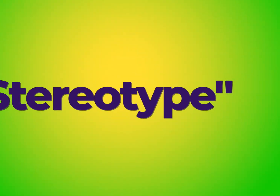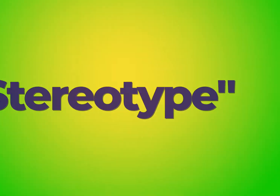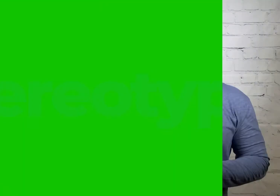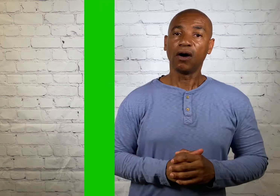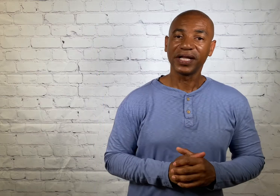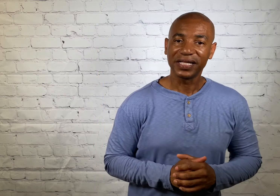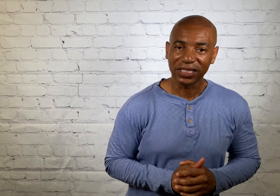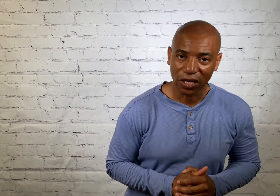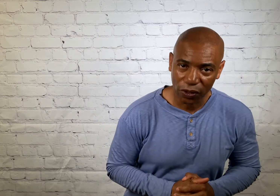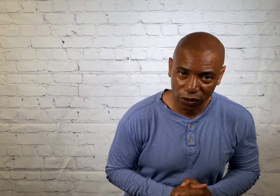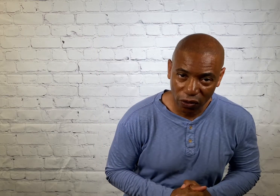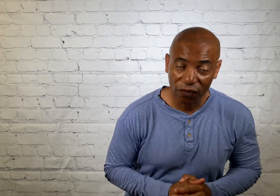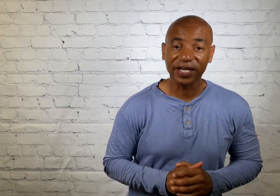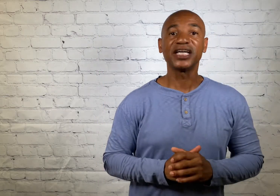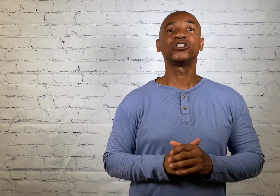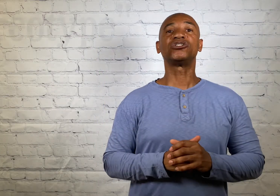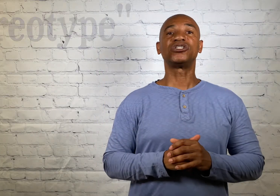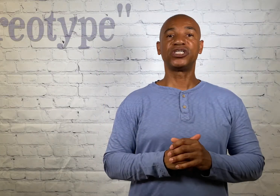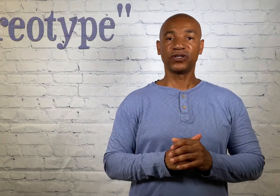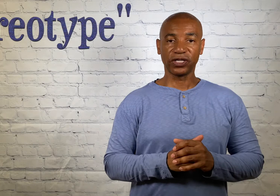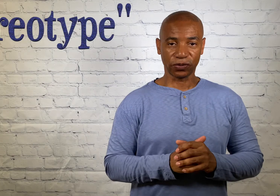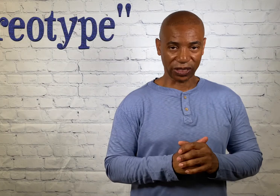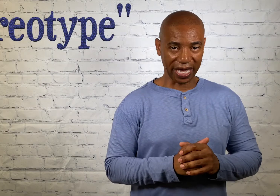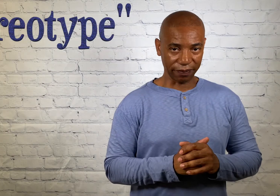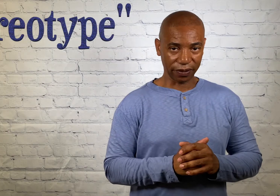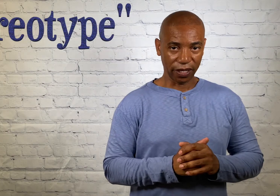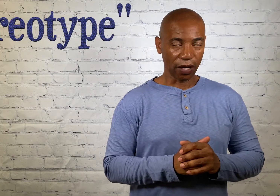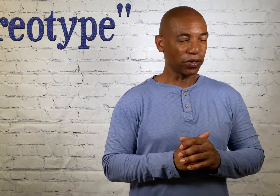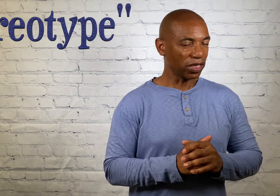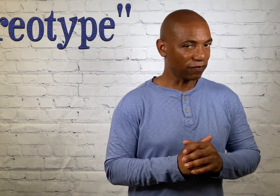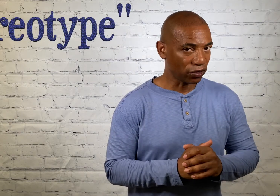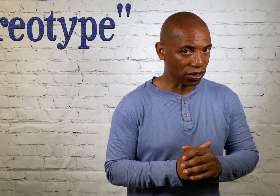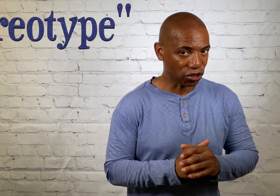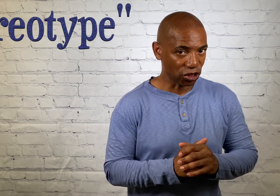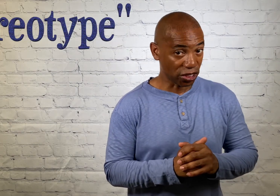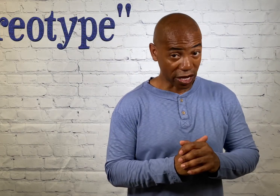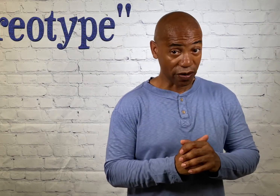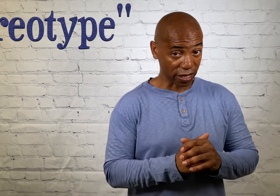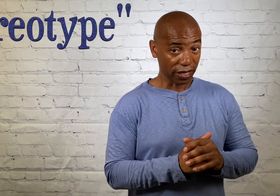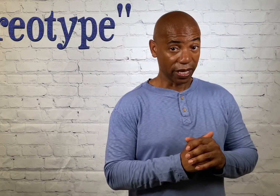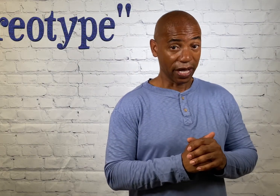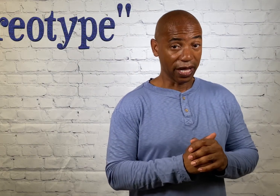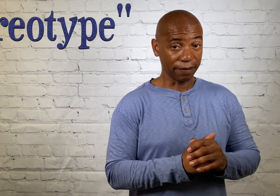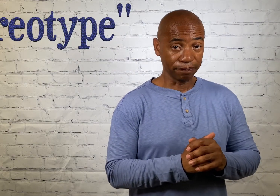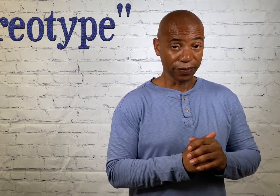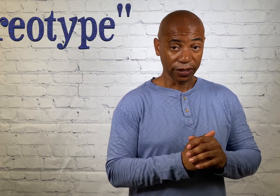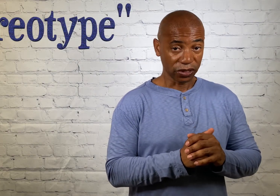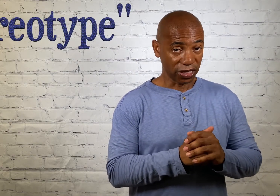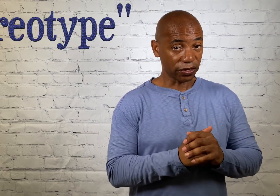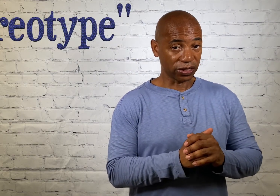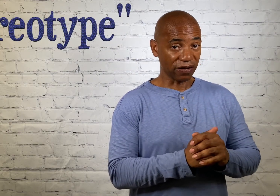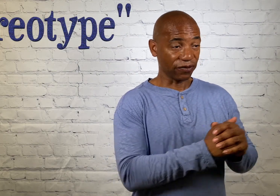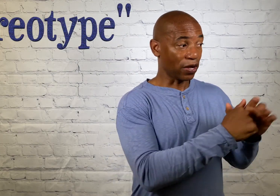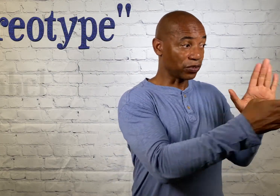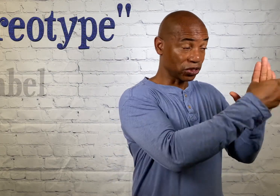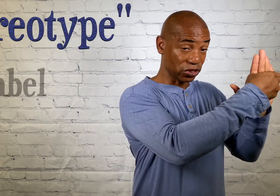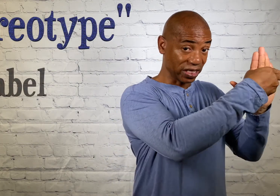All right, the next sign we're going to go over is stereotype. I'm going to give you the generic sign for that, which is to